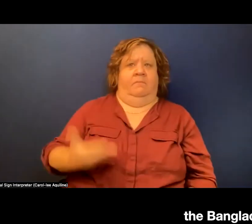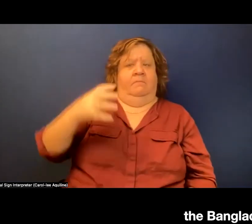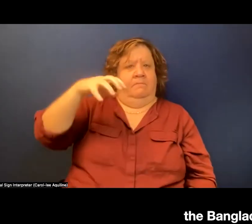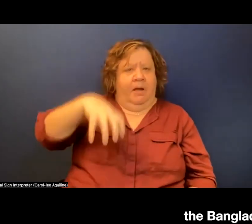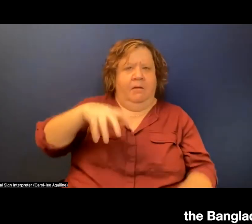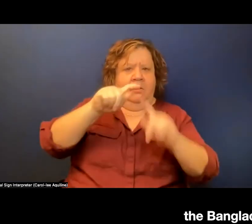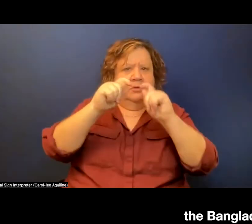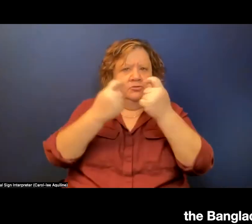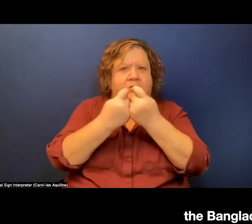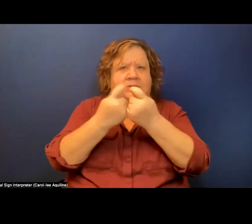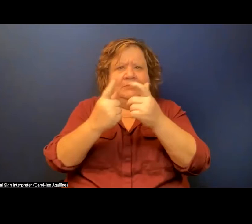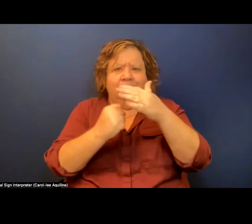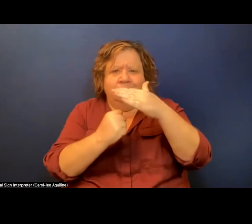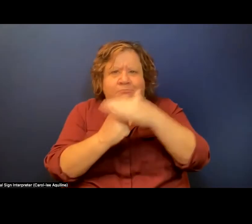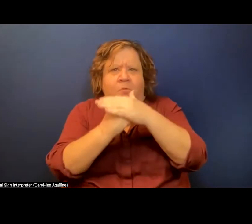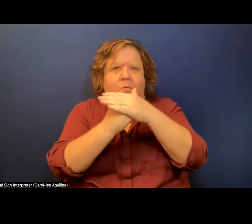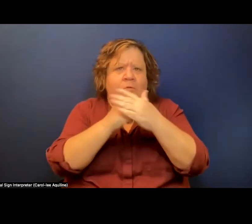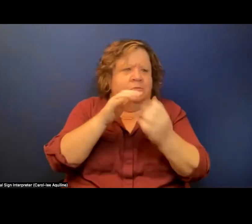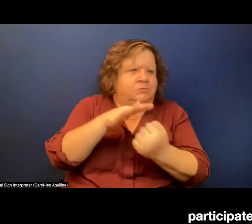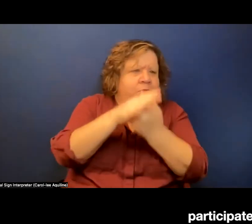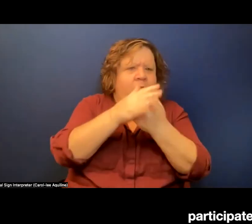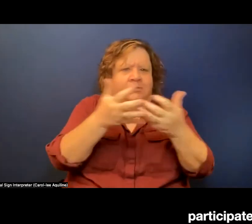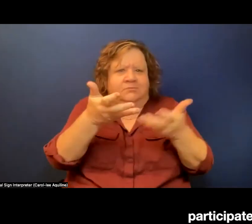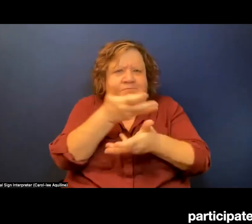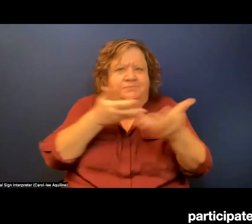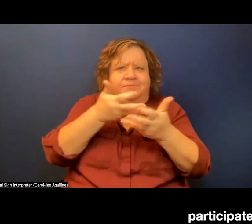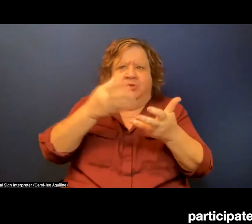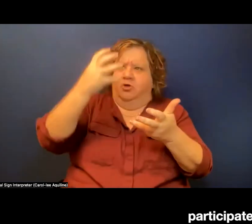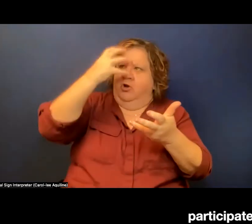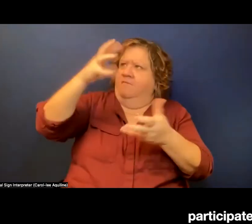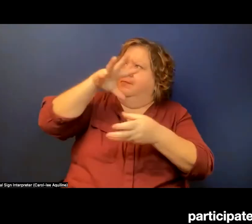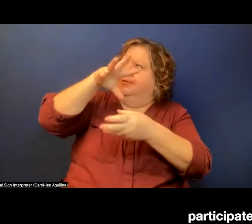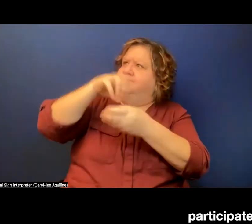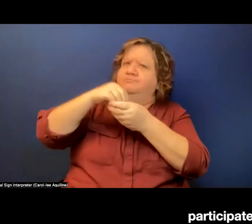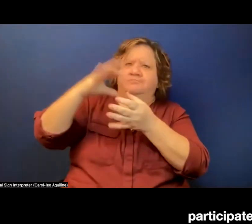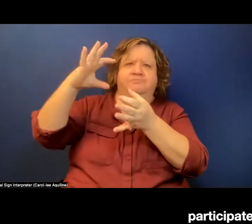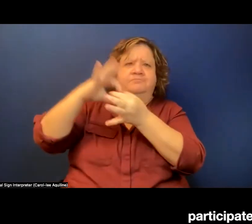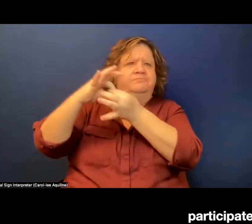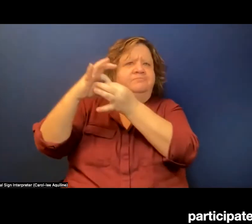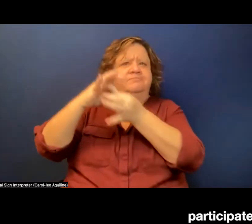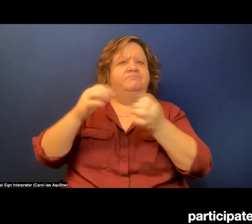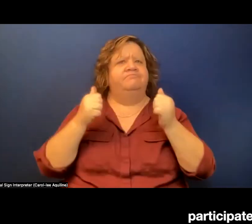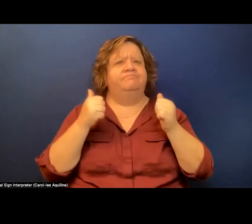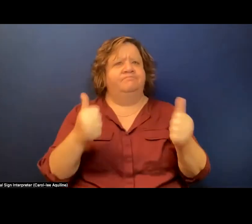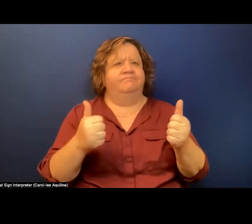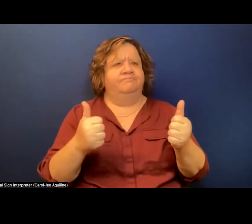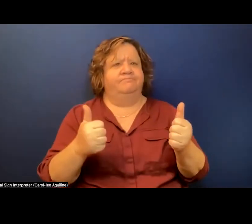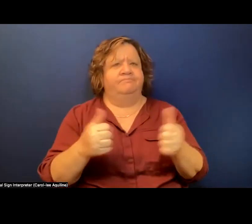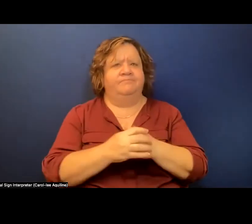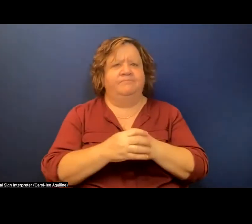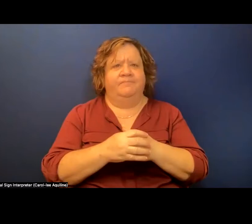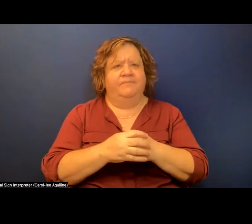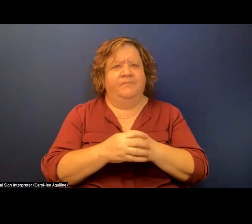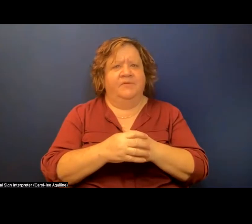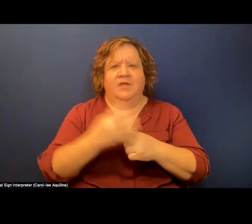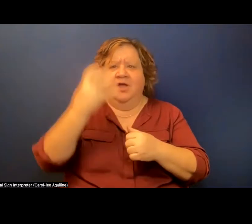ensured finally in the participatory consultation among the OPDs.